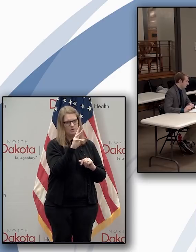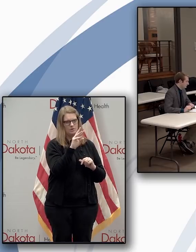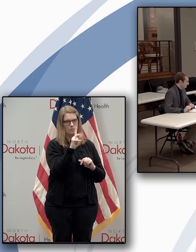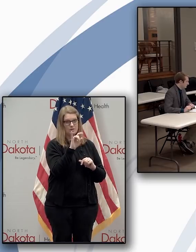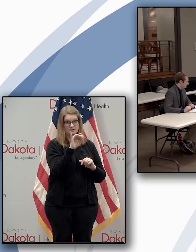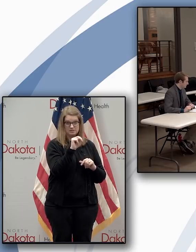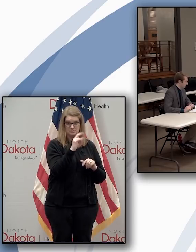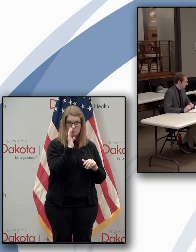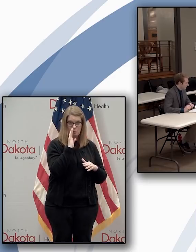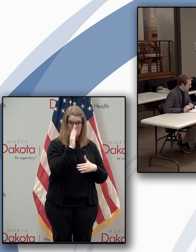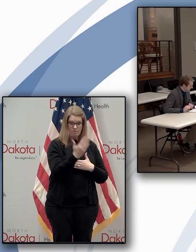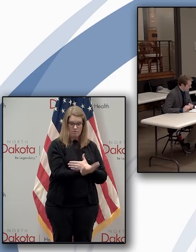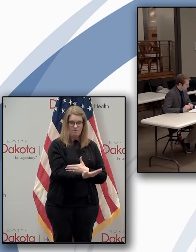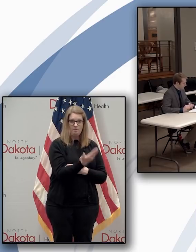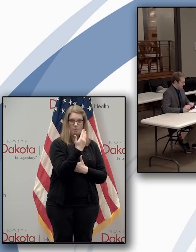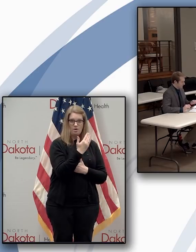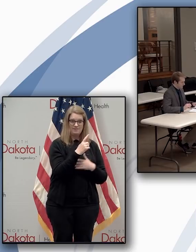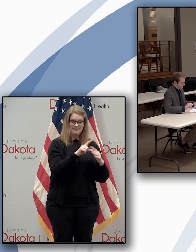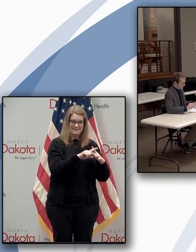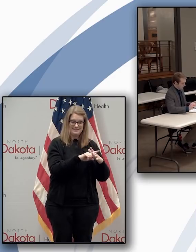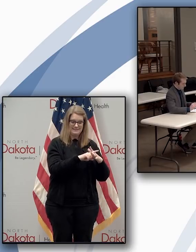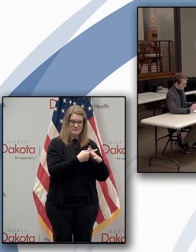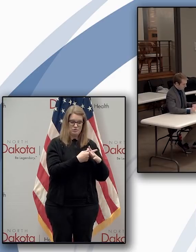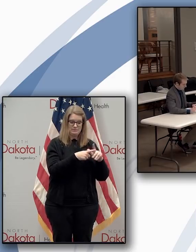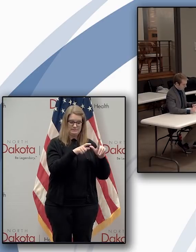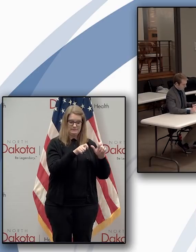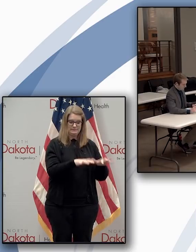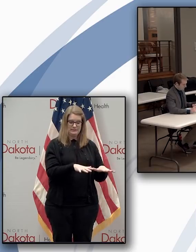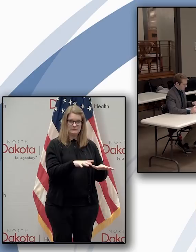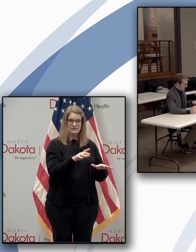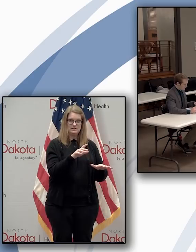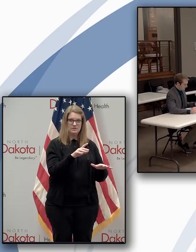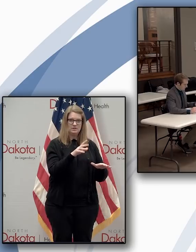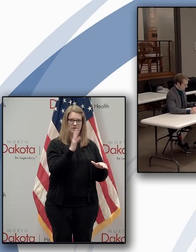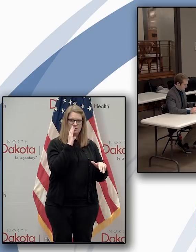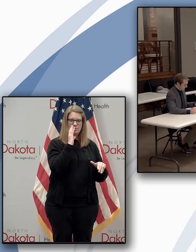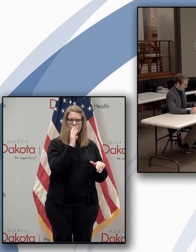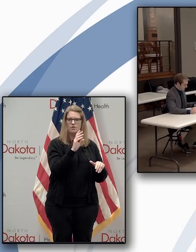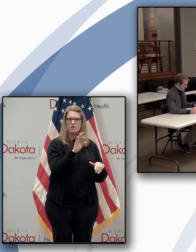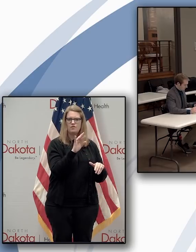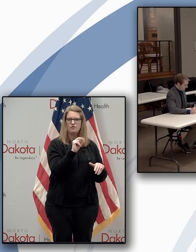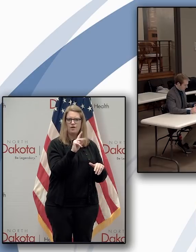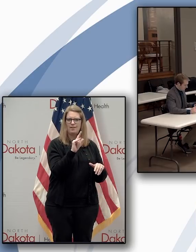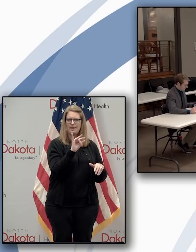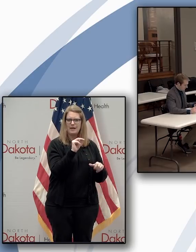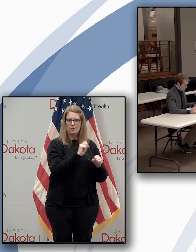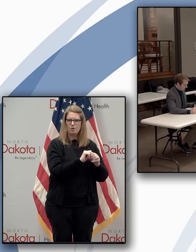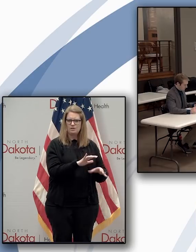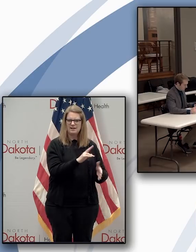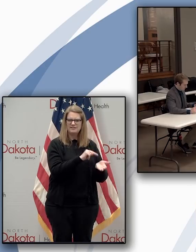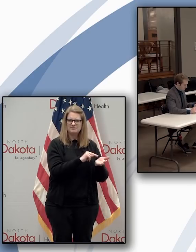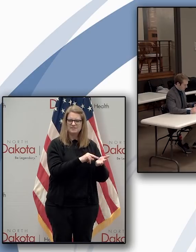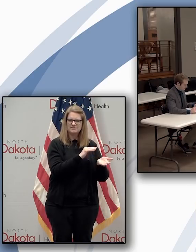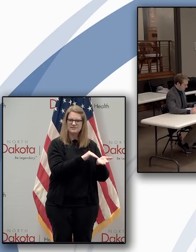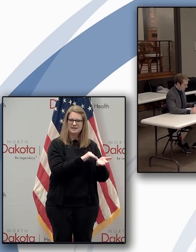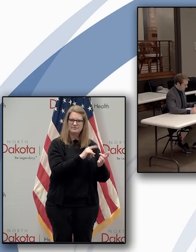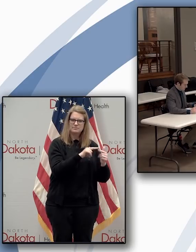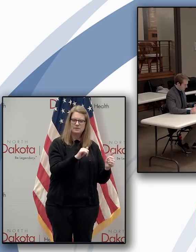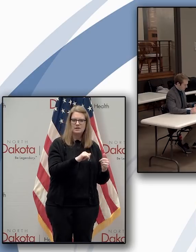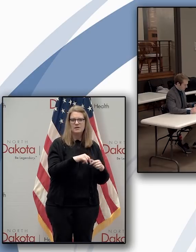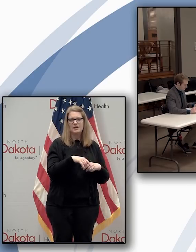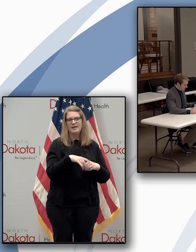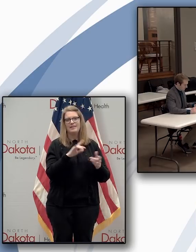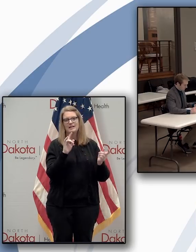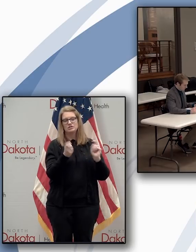started the testing for frontline workers. Then it was changed to everybody can come about 11